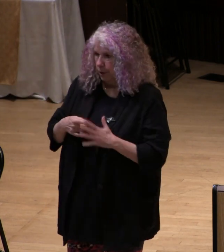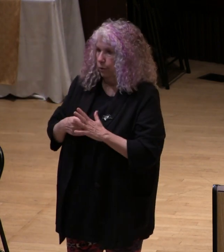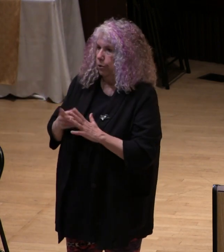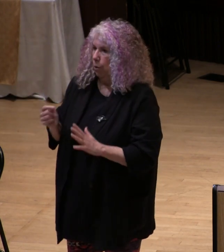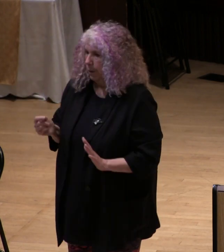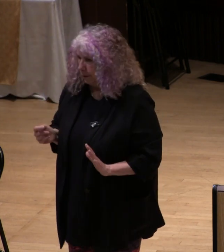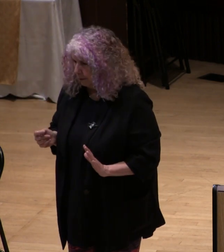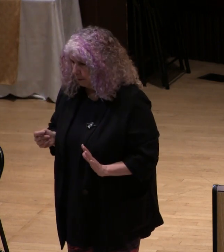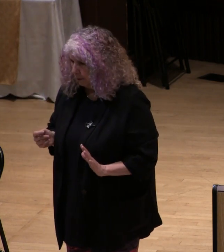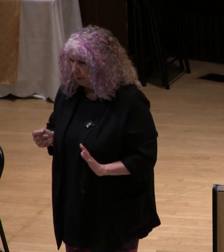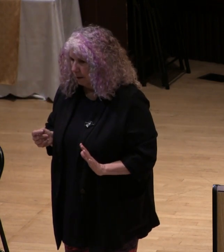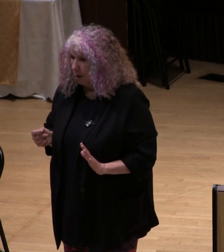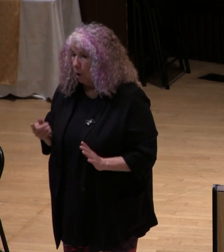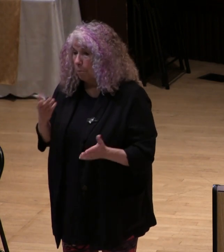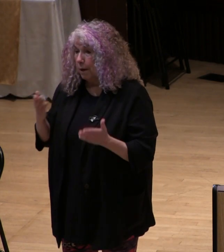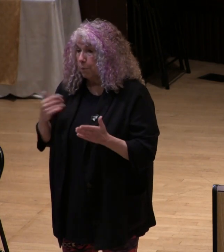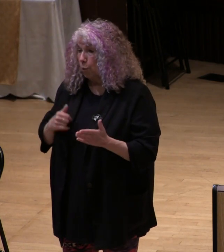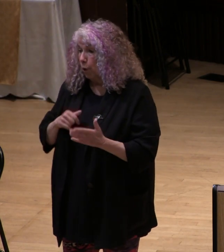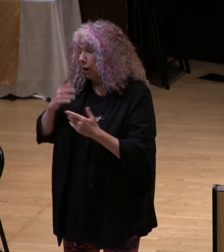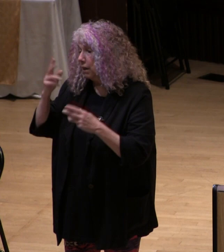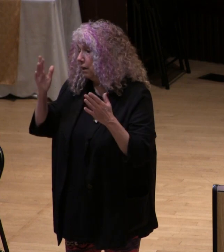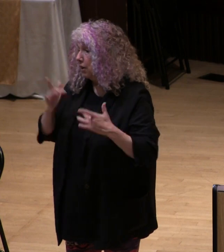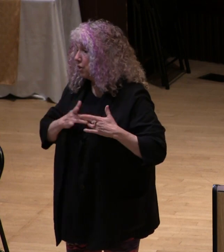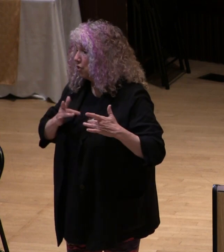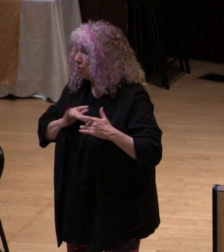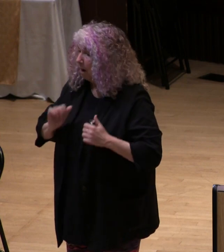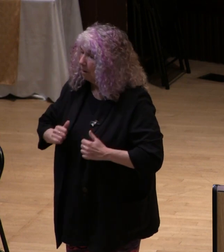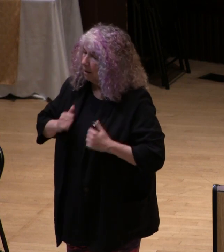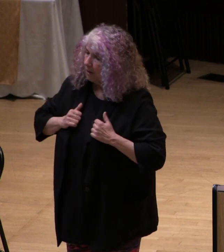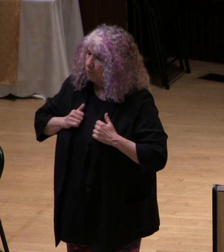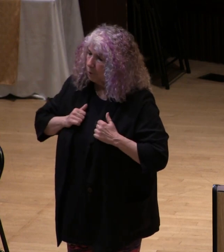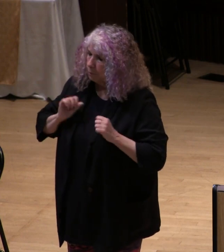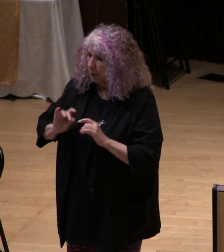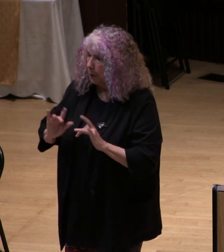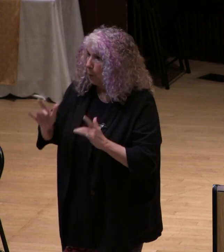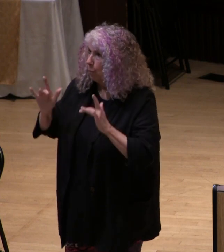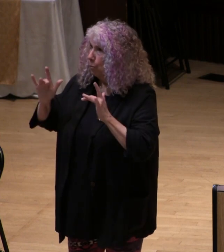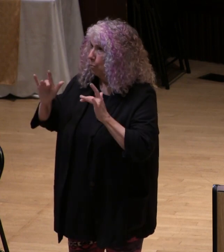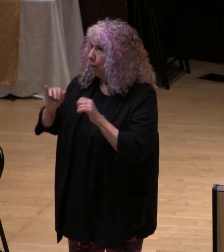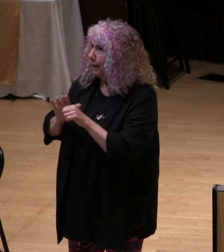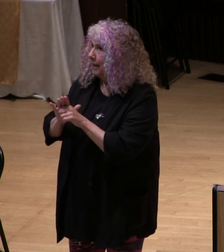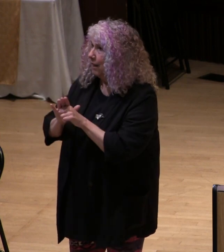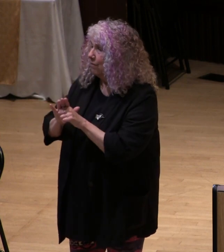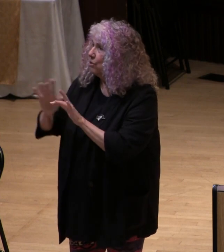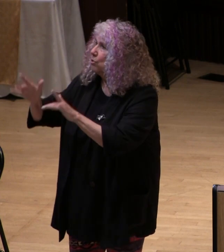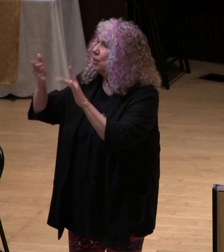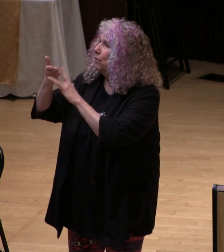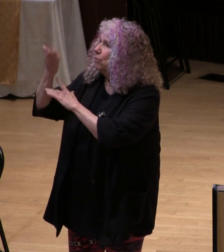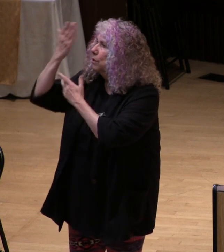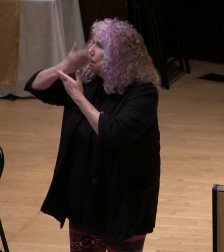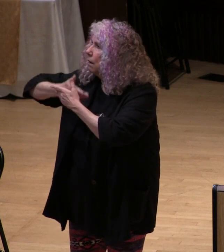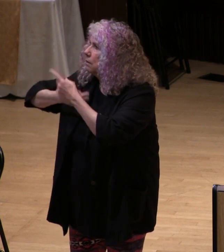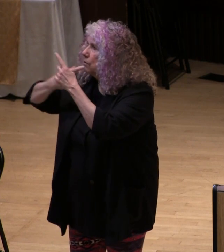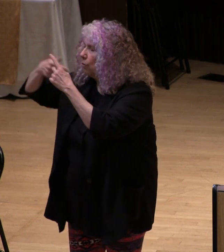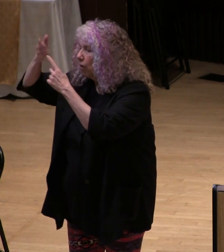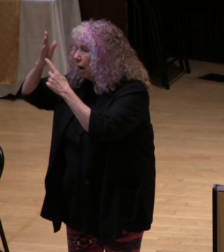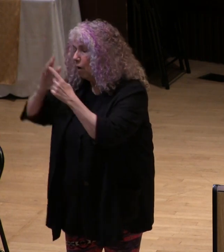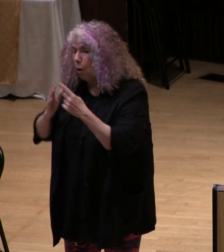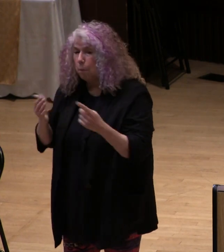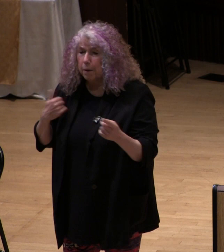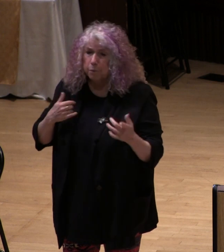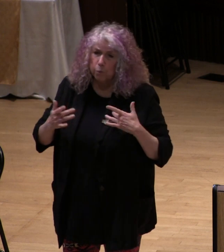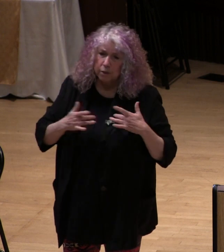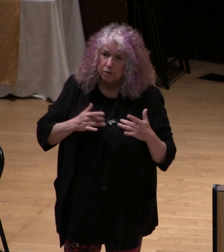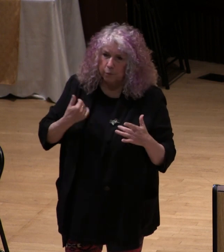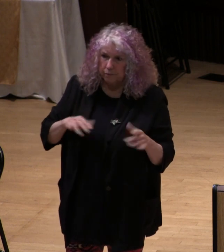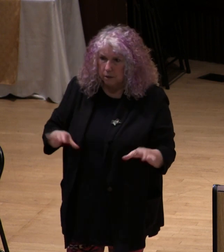it. Or perhaps we're worried that maybe our light will not be bright enough to shine through the darkness. Perhaps we're